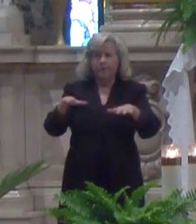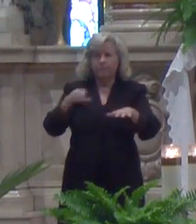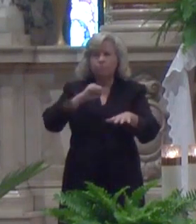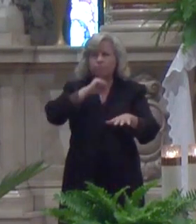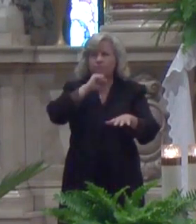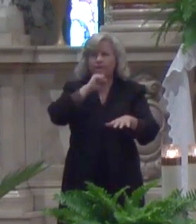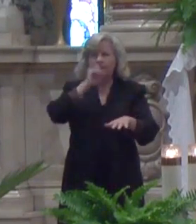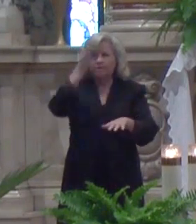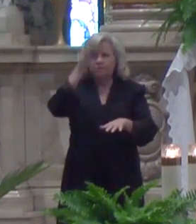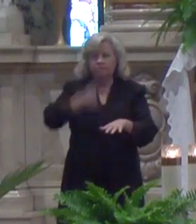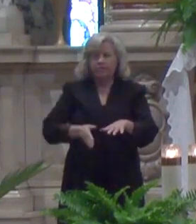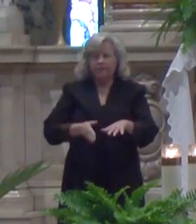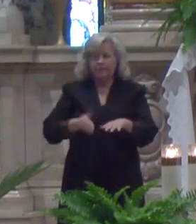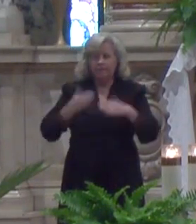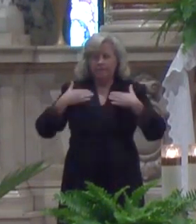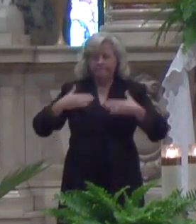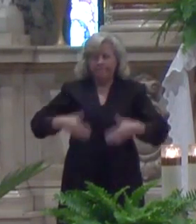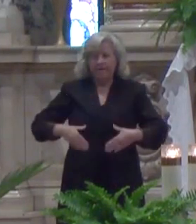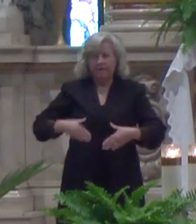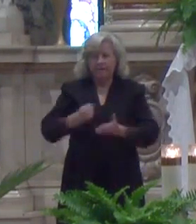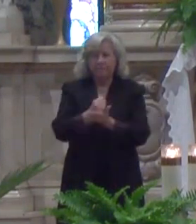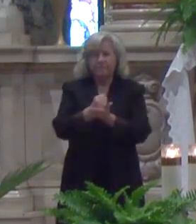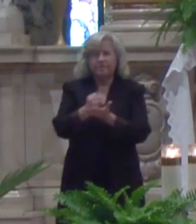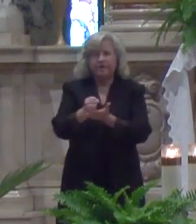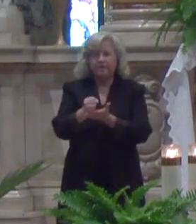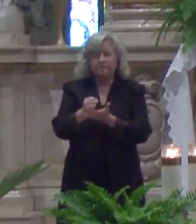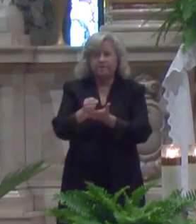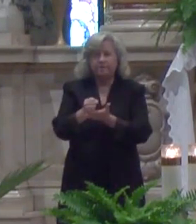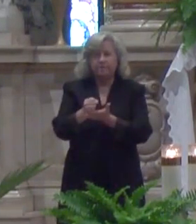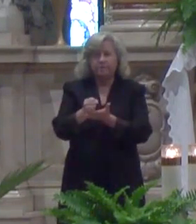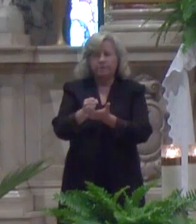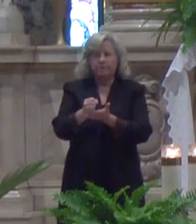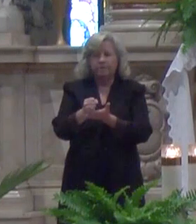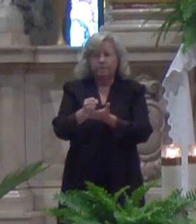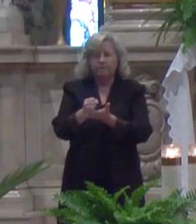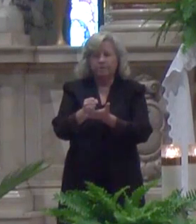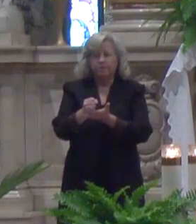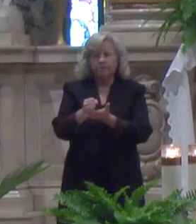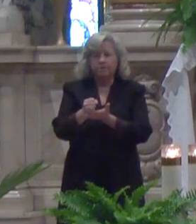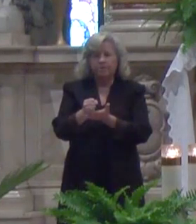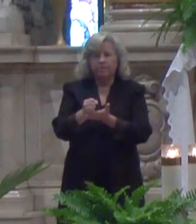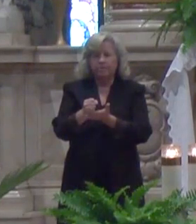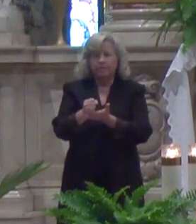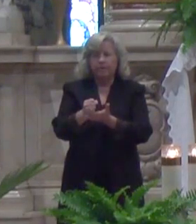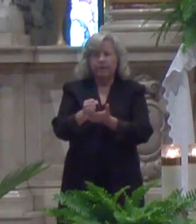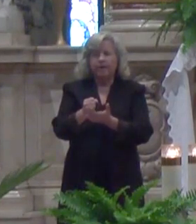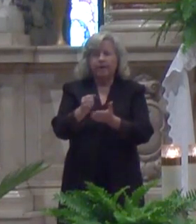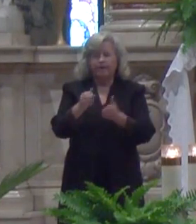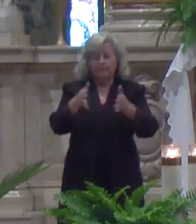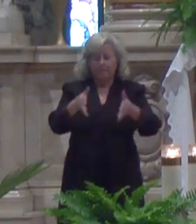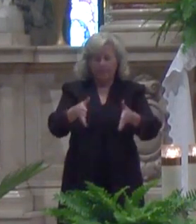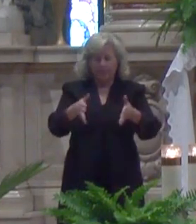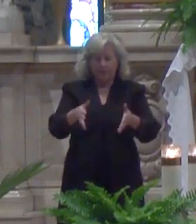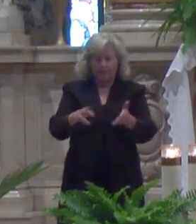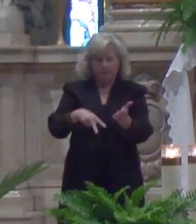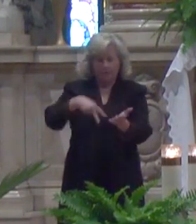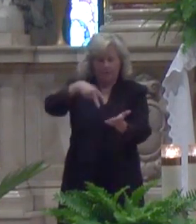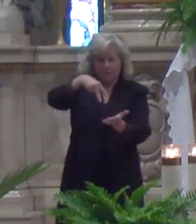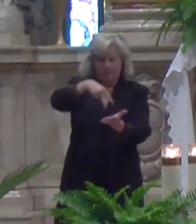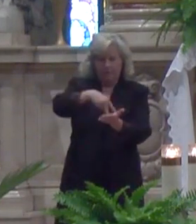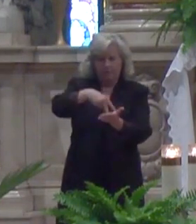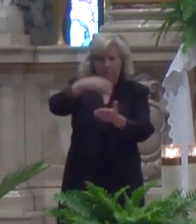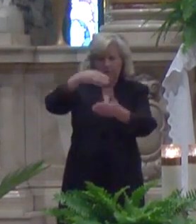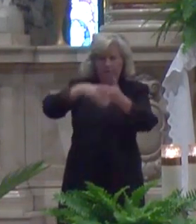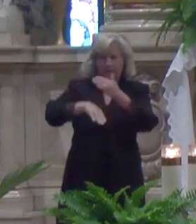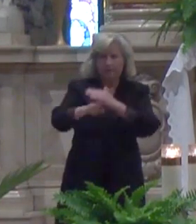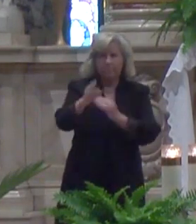opened, and the bodies of many saints who had fallen asleep were raised. And coming forth from their tombs after his resurrection, they entered the